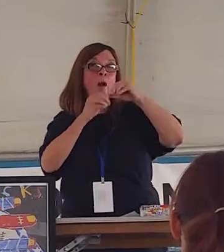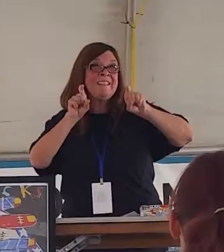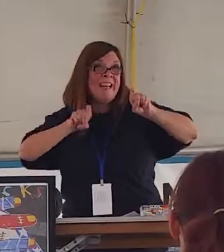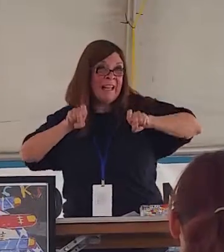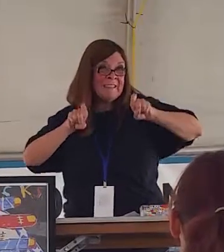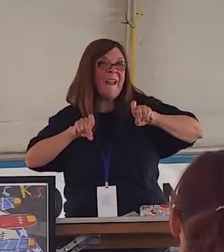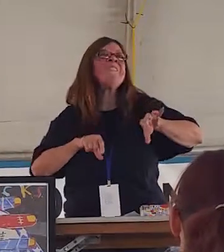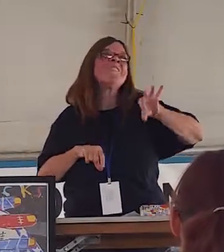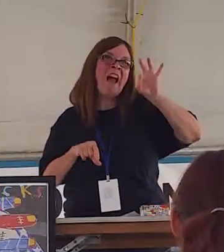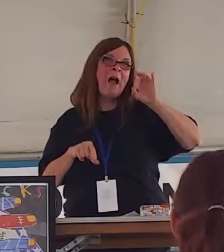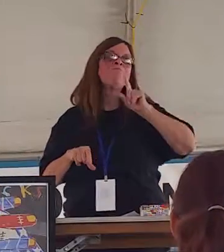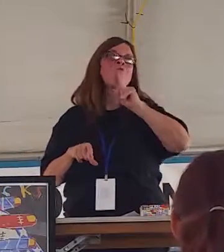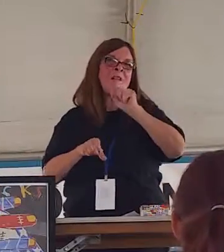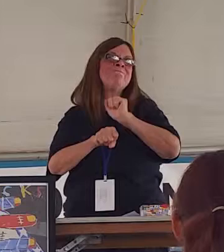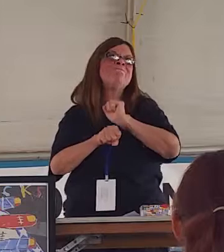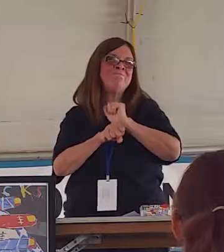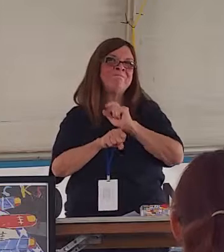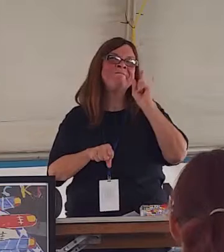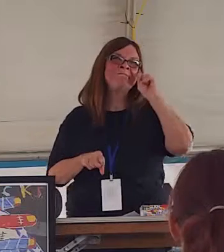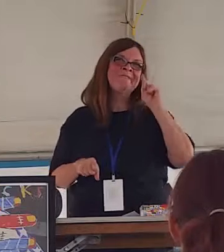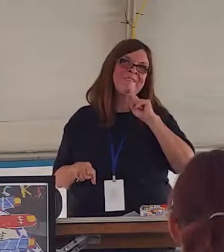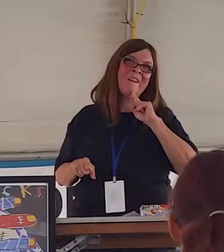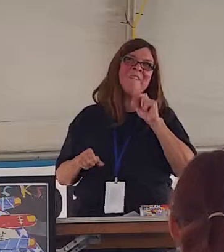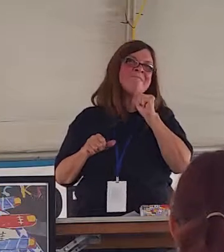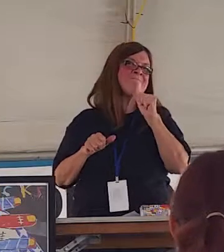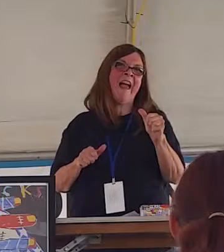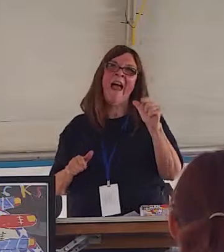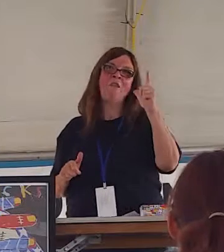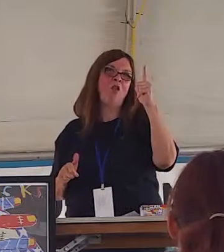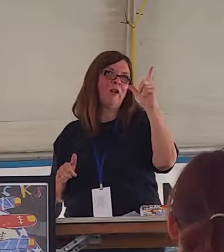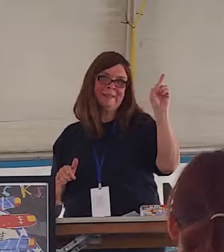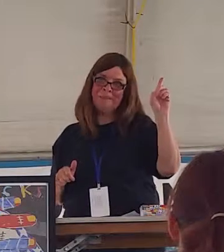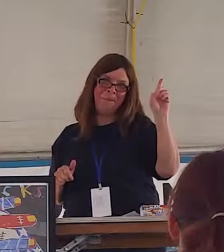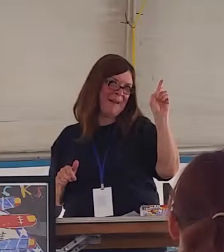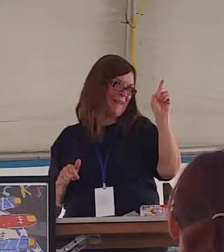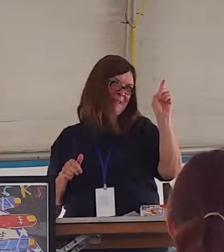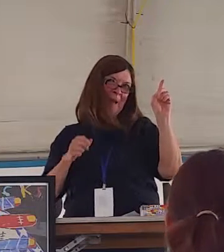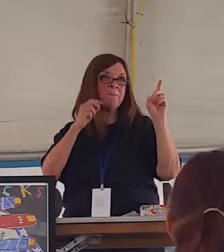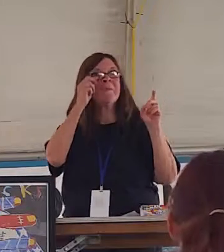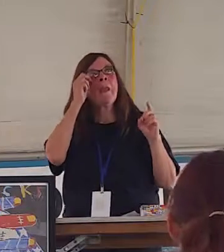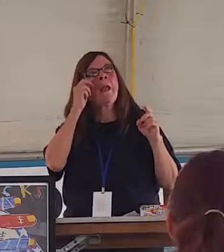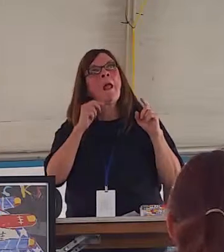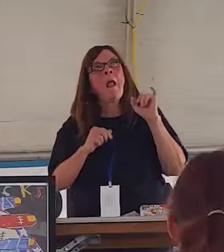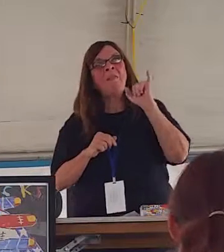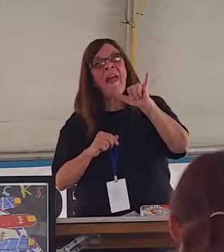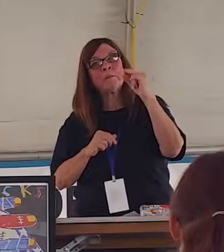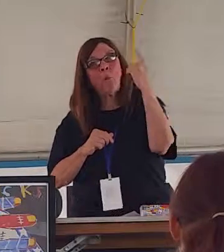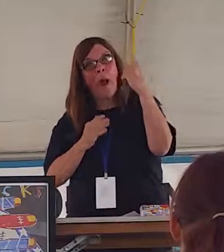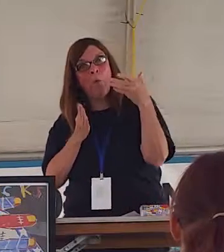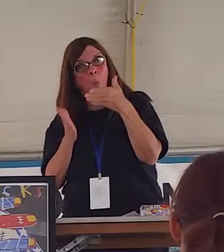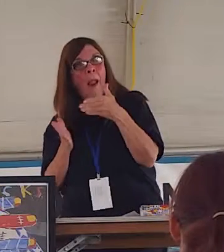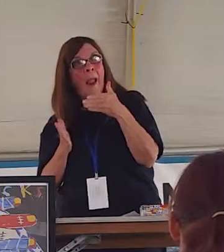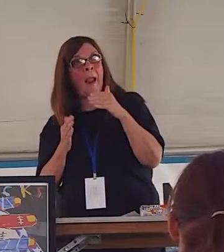doctor. I had more tests and they found out that I was indeed deaf. It was not a learning disability.